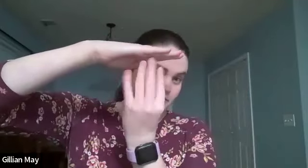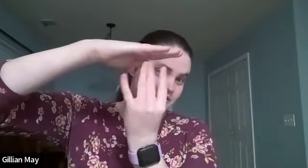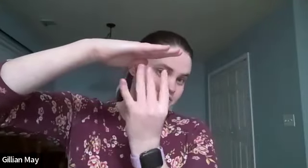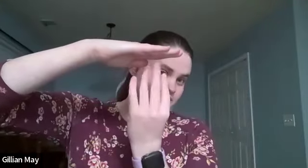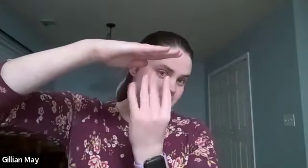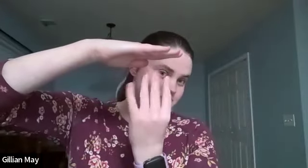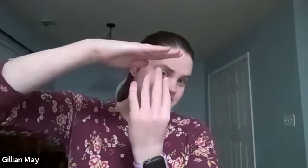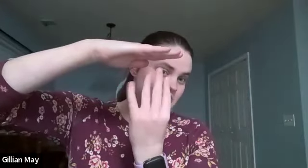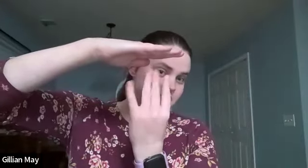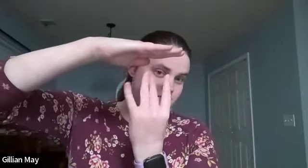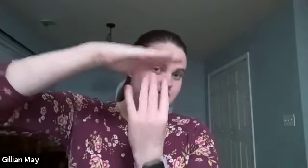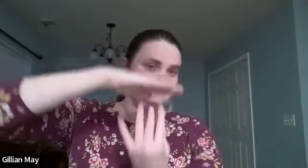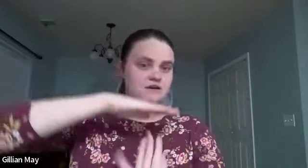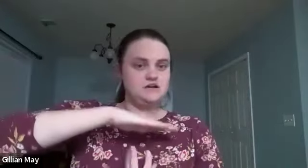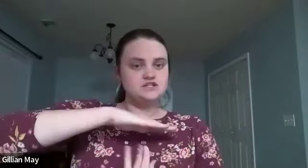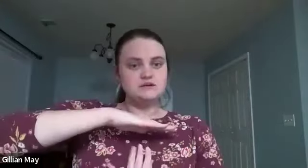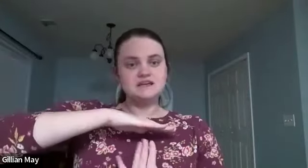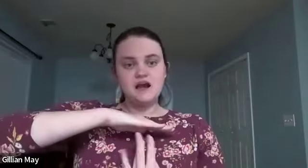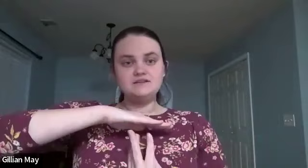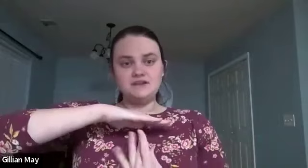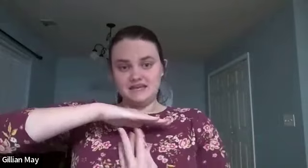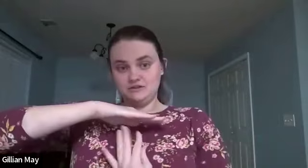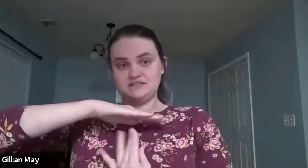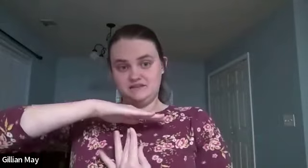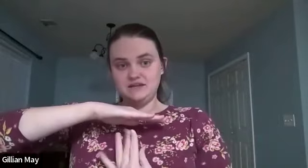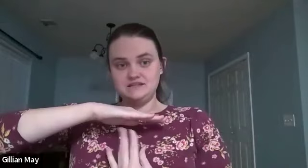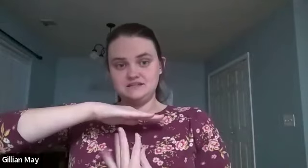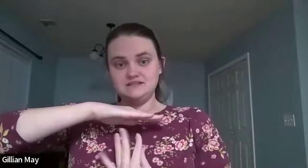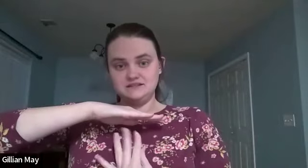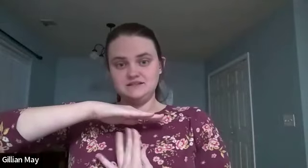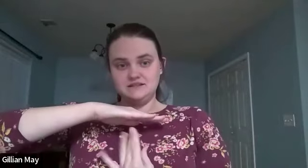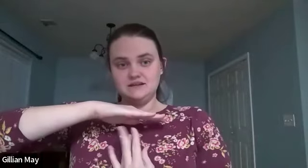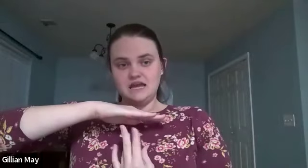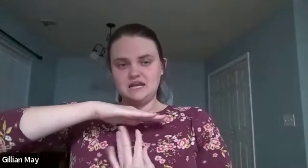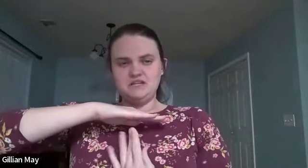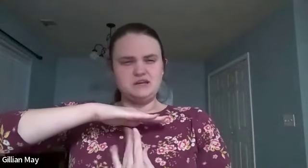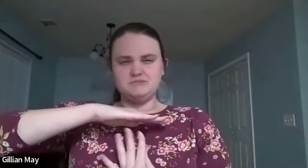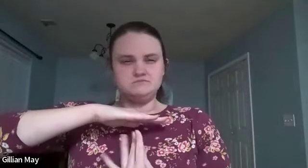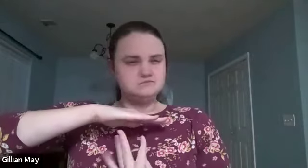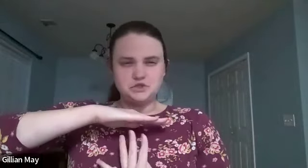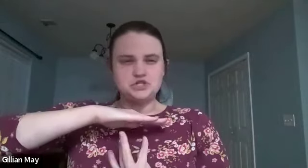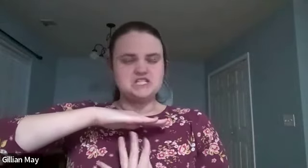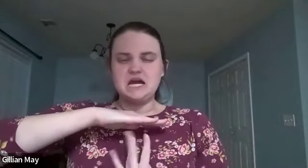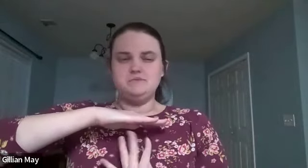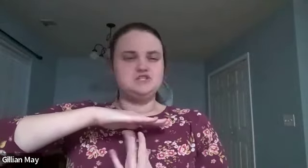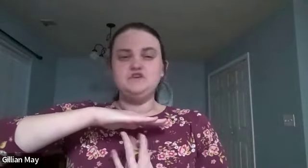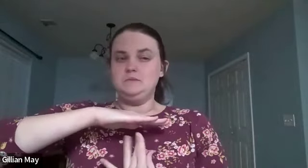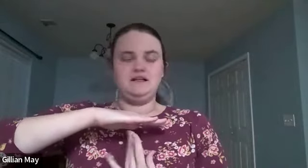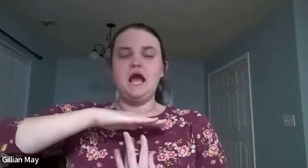wiggle your fingers under it. So it's kind of like, it looks like this, and it means like I'm just fuming, like I